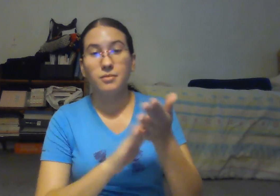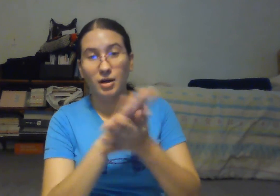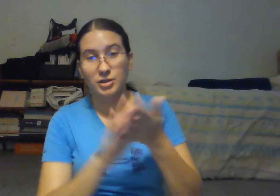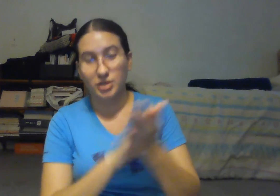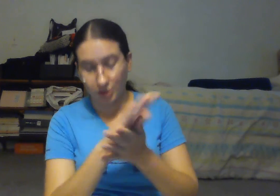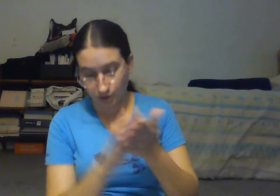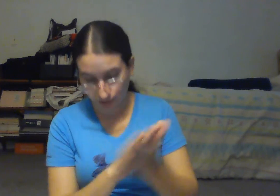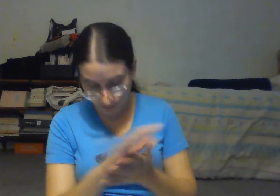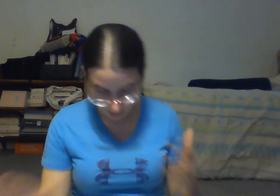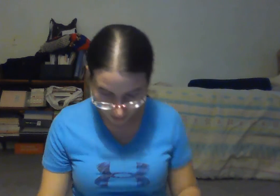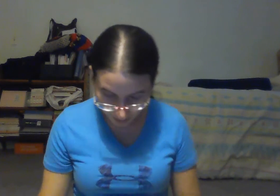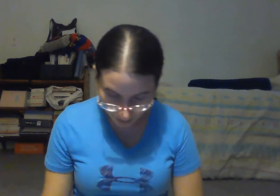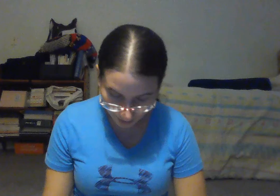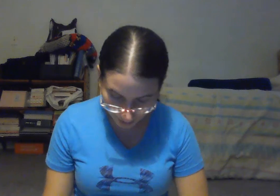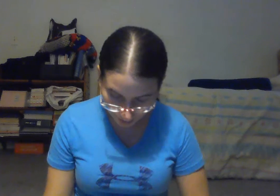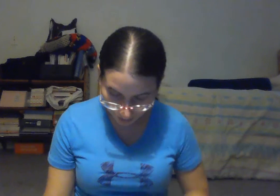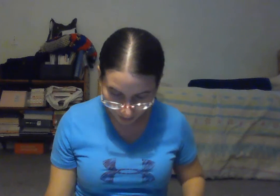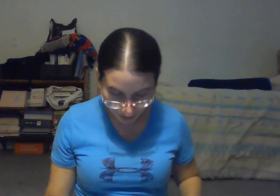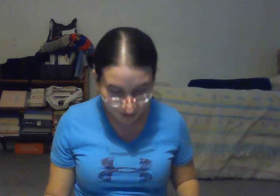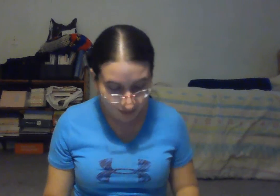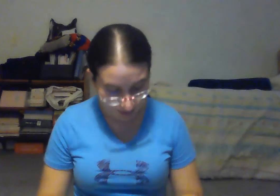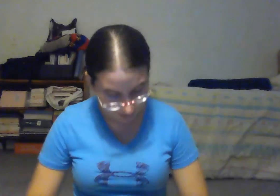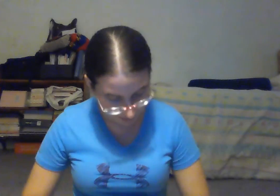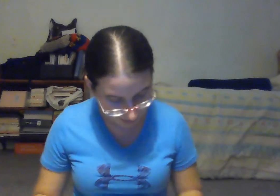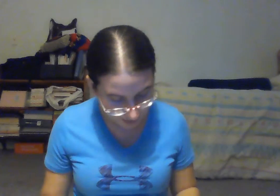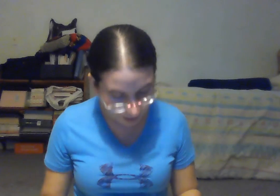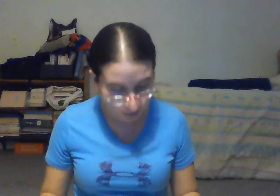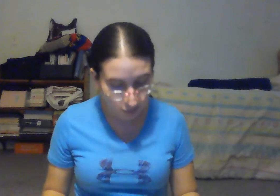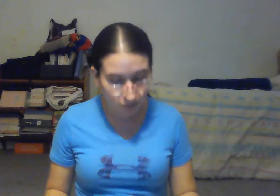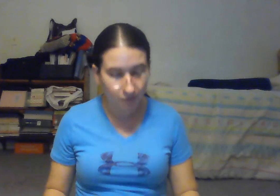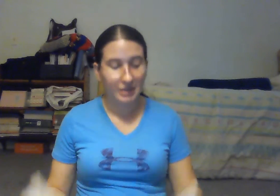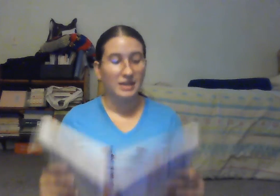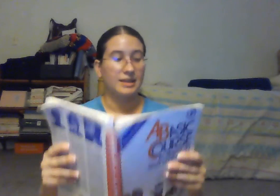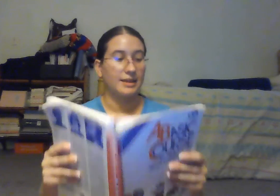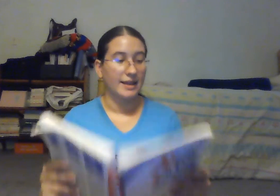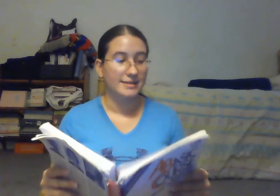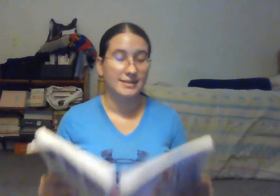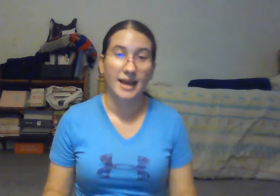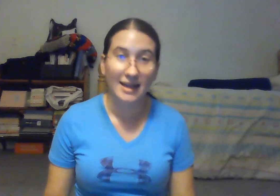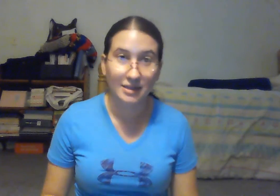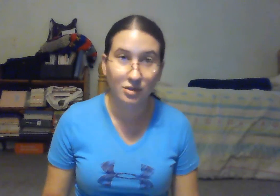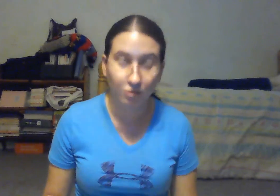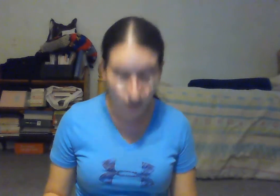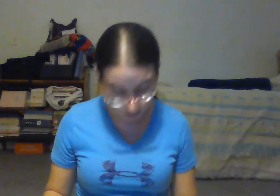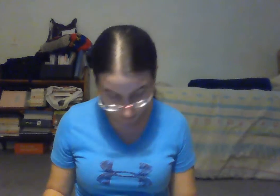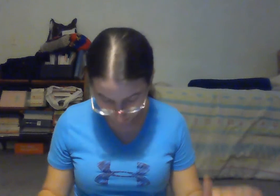wash dishes. And there you have it. Next time we will be in lesson 8, which we will